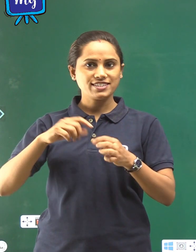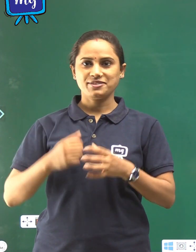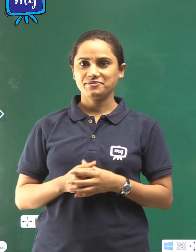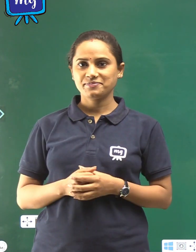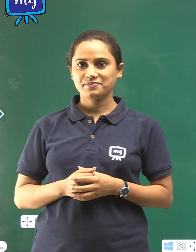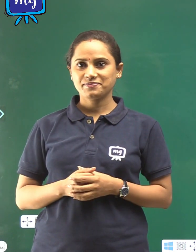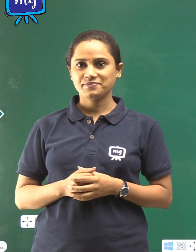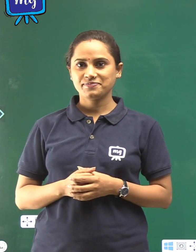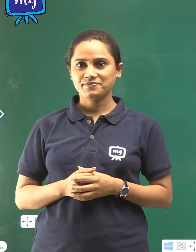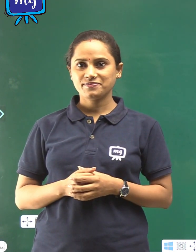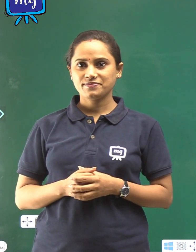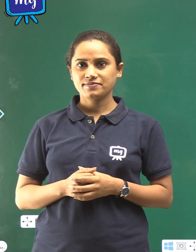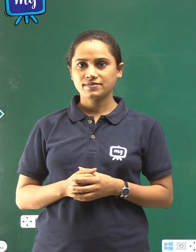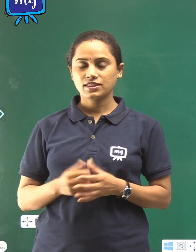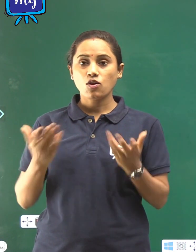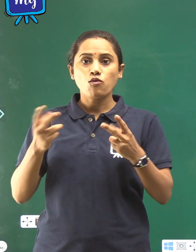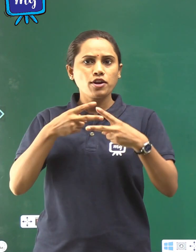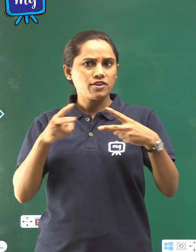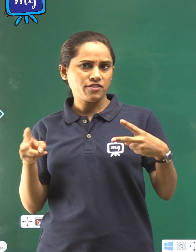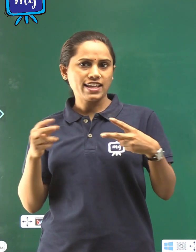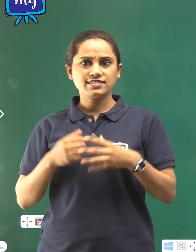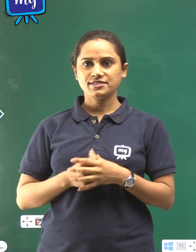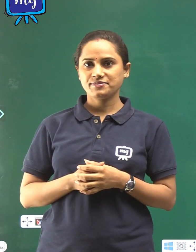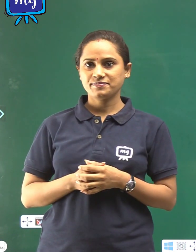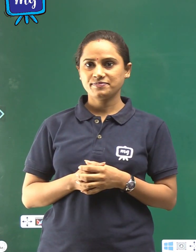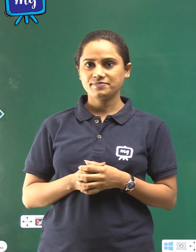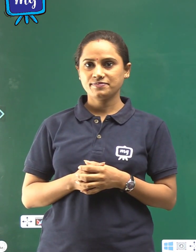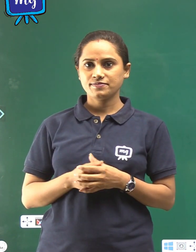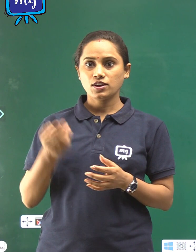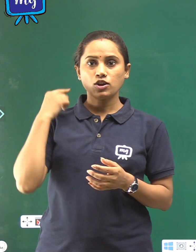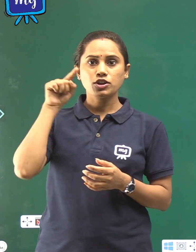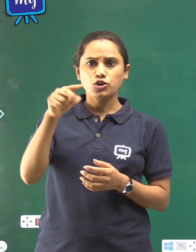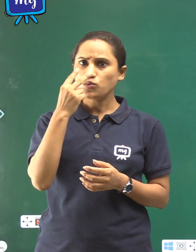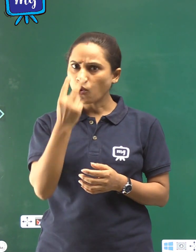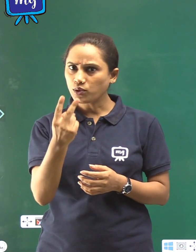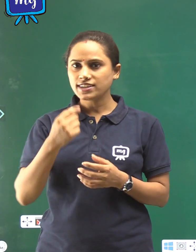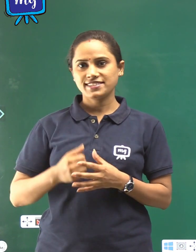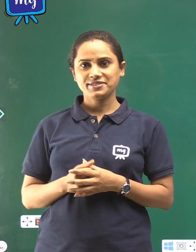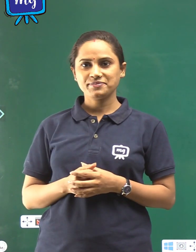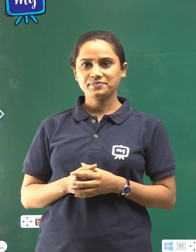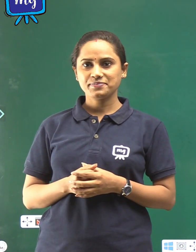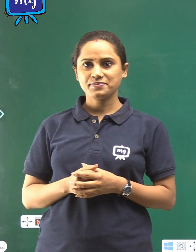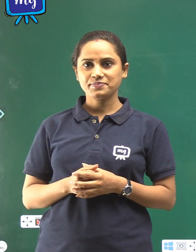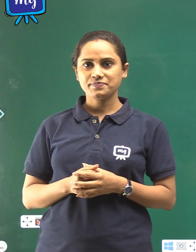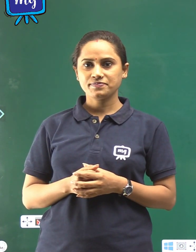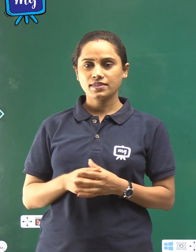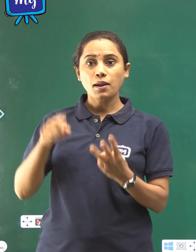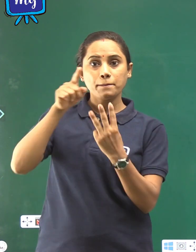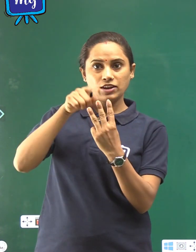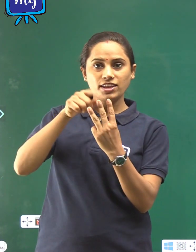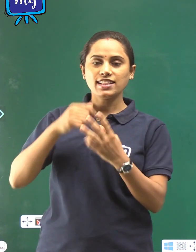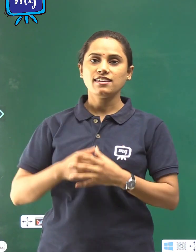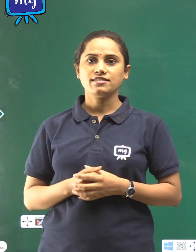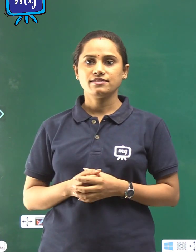question. What difference did you notice between